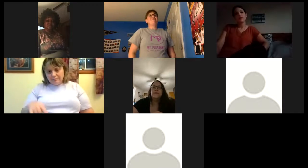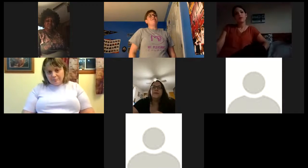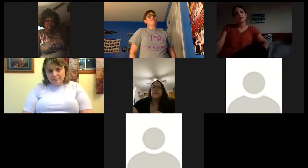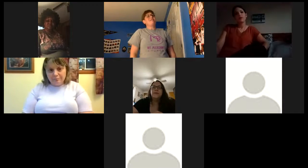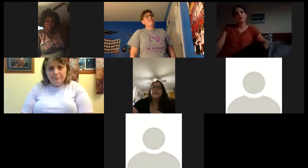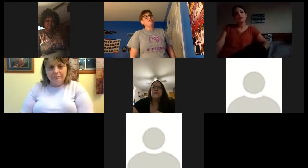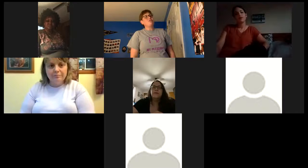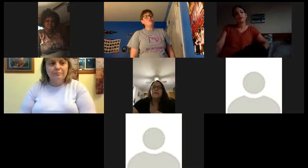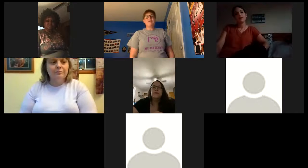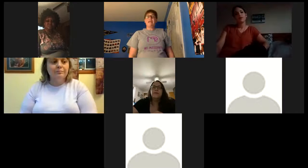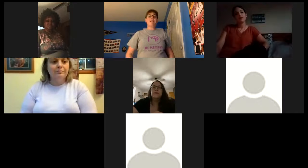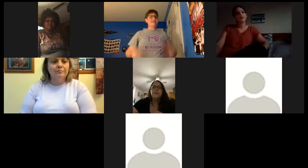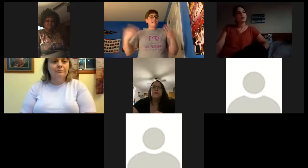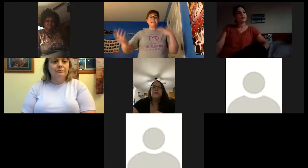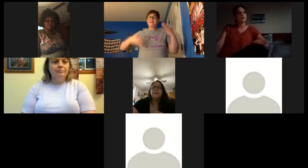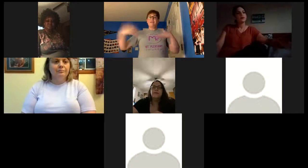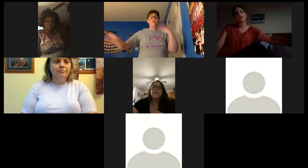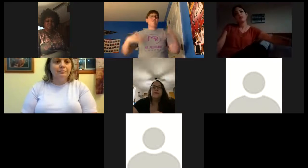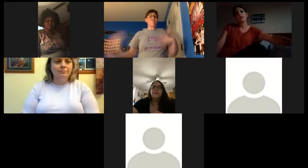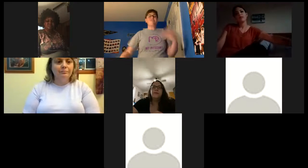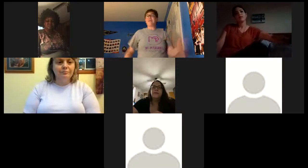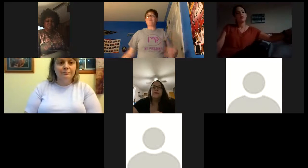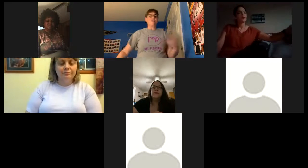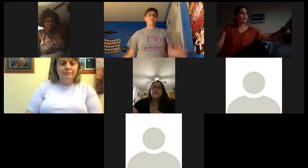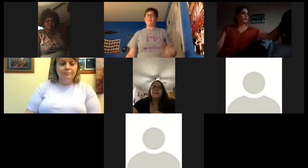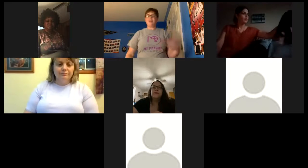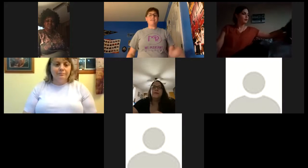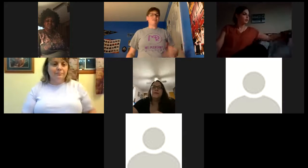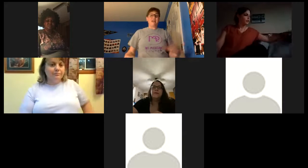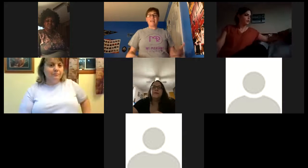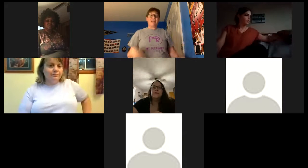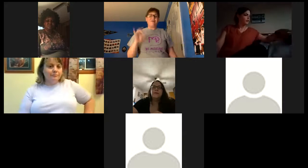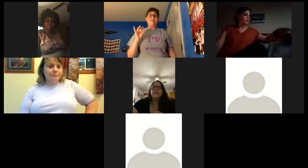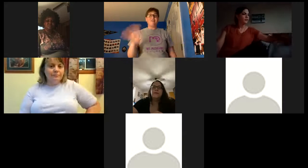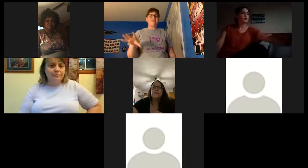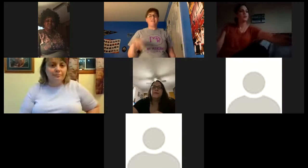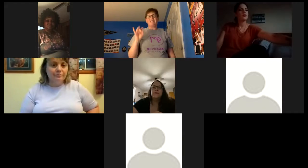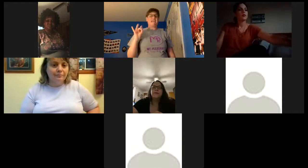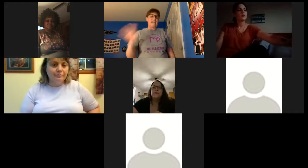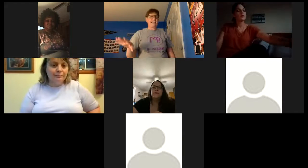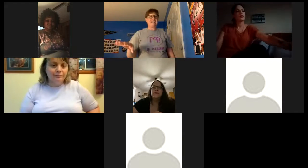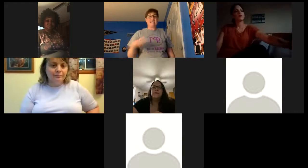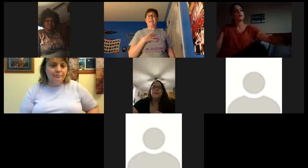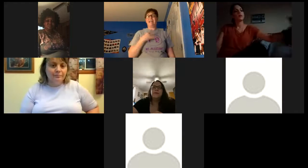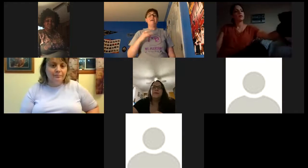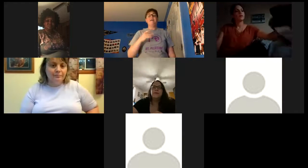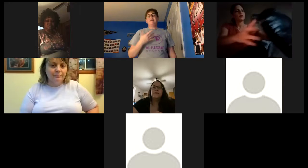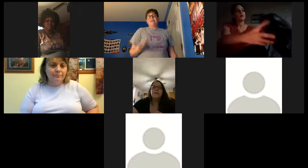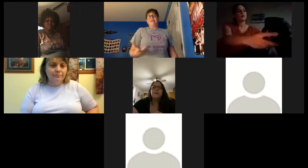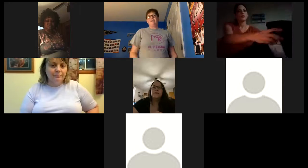know that I've ever seen it with just one hand, but I guess, if you're just kind of talking with a friend and you're hanging out, you just like, I hate